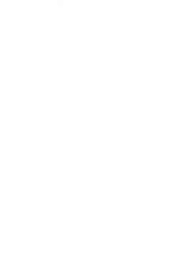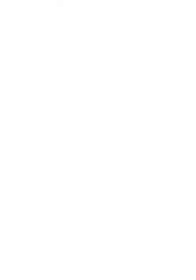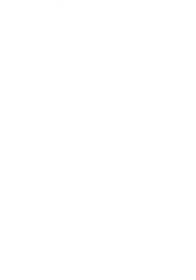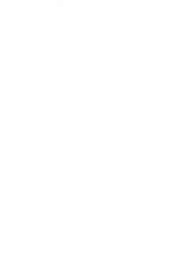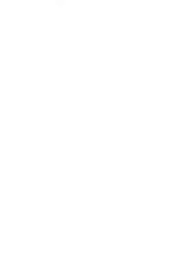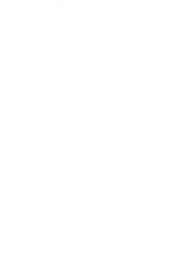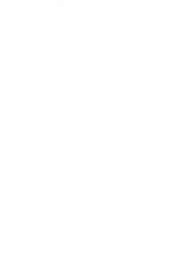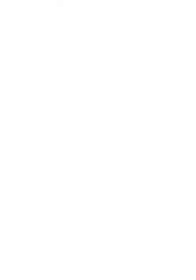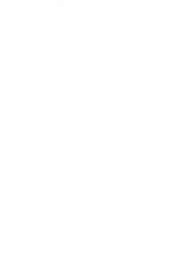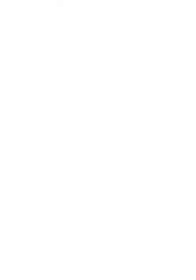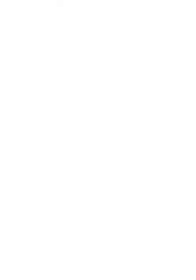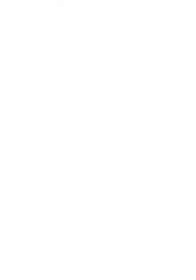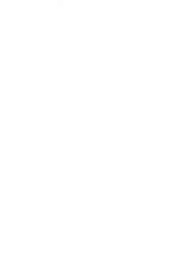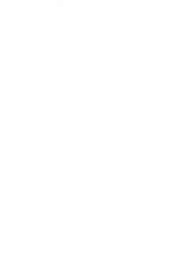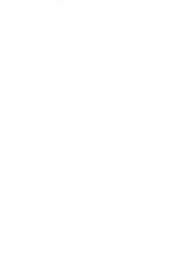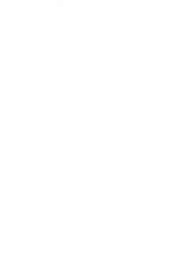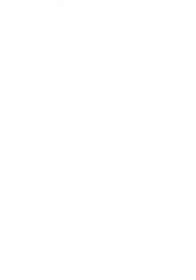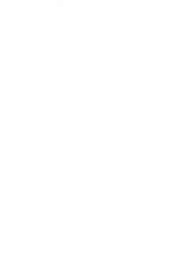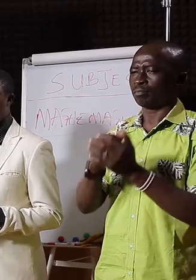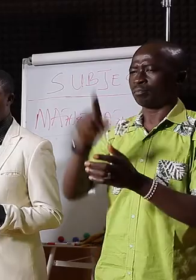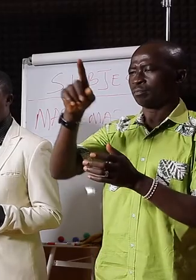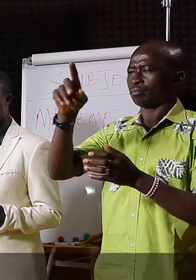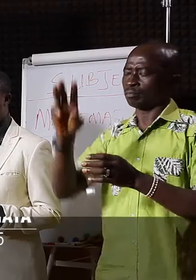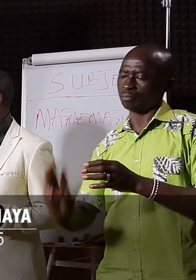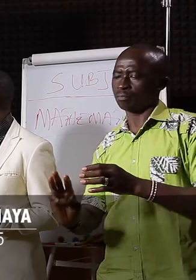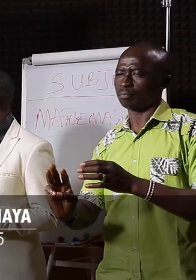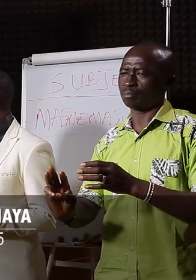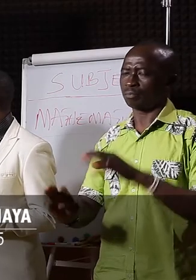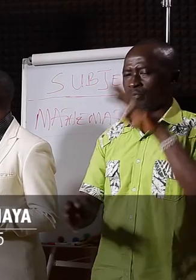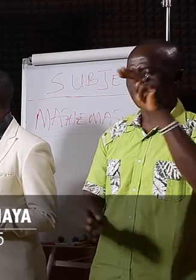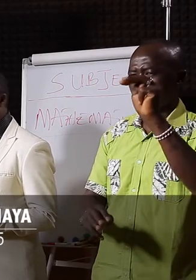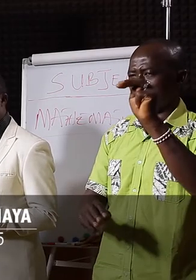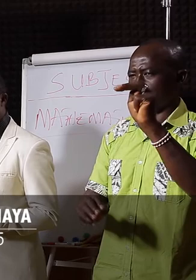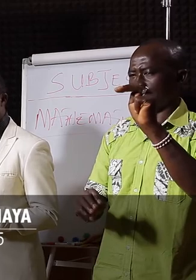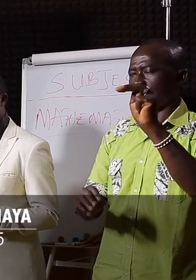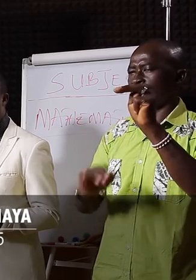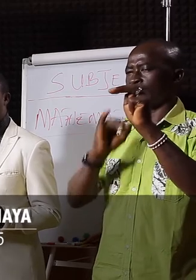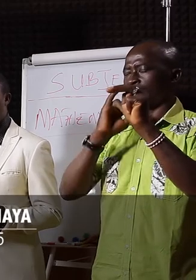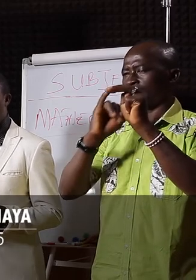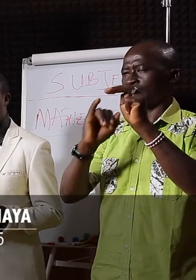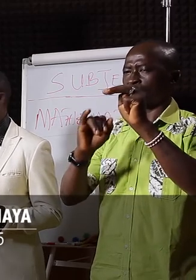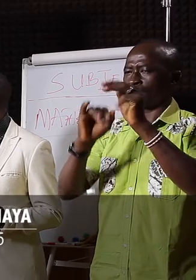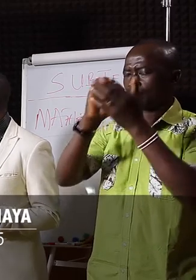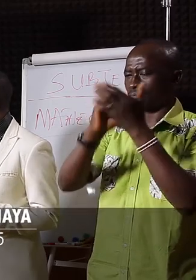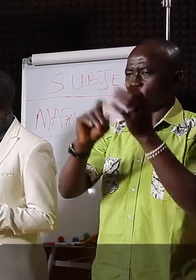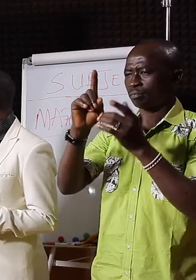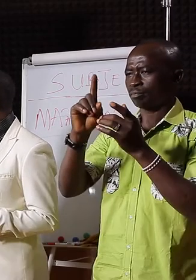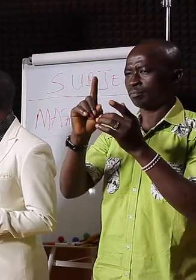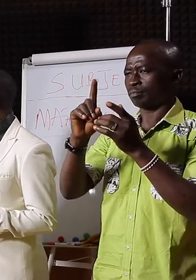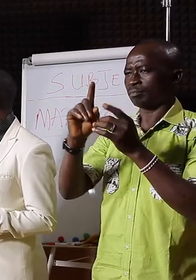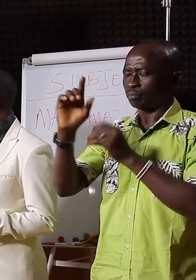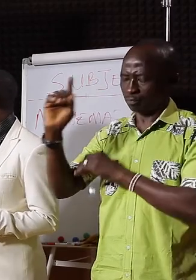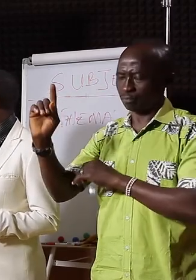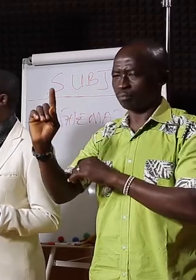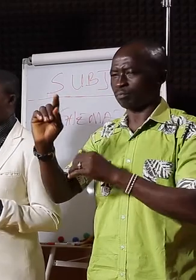1 whole number 1 over 6. M equals to minus 1 whole number